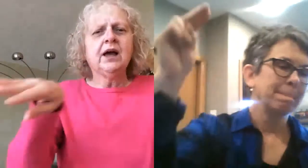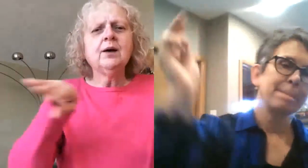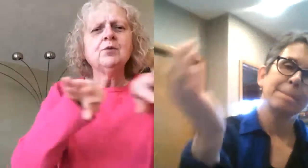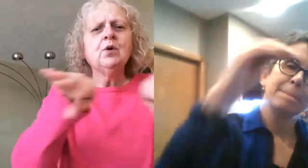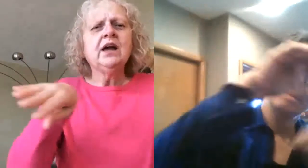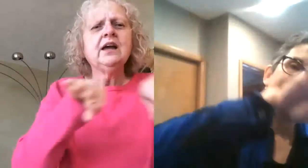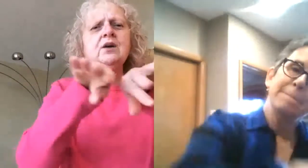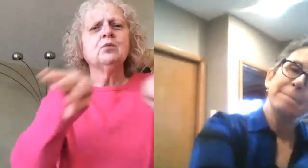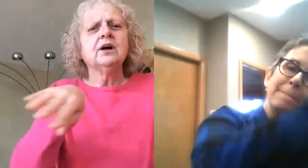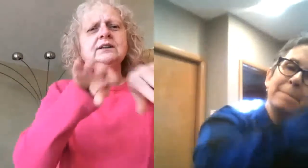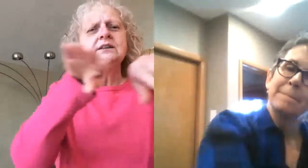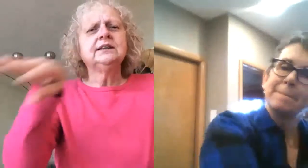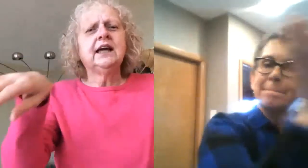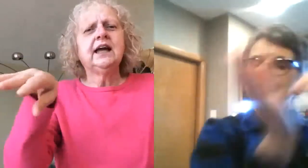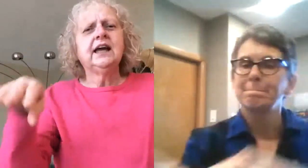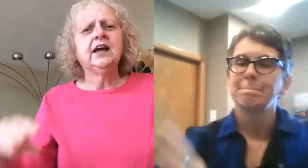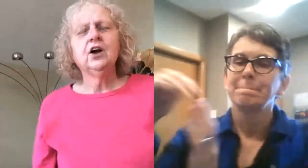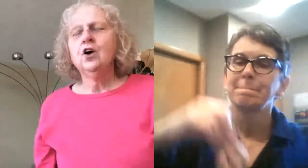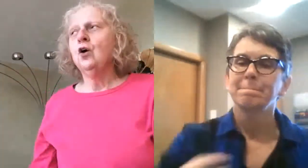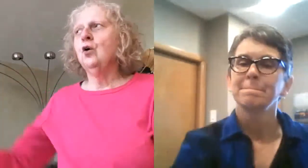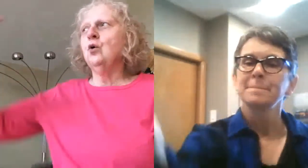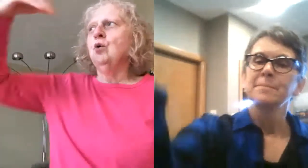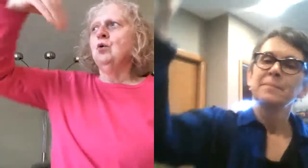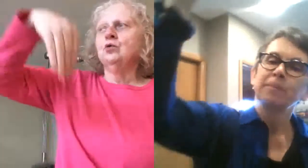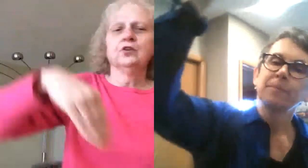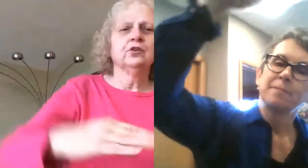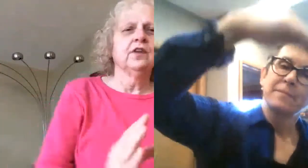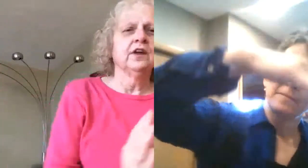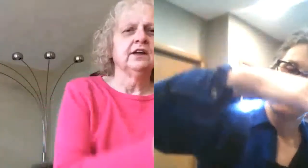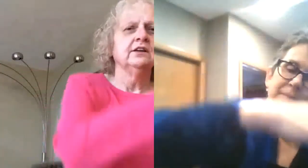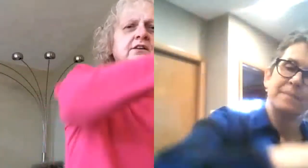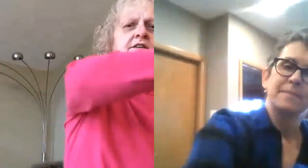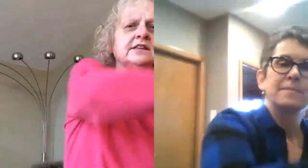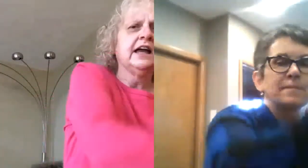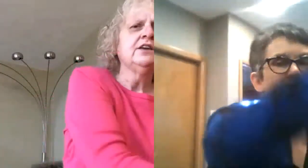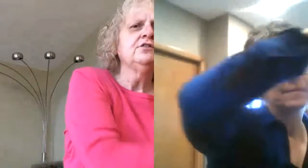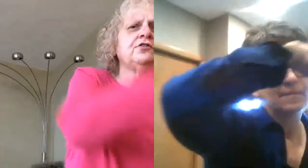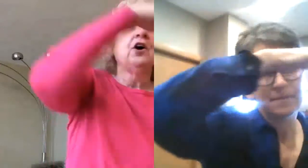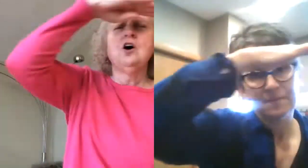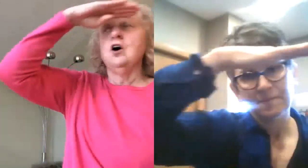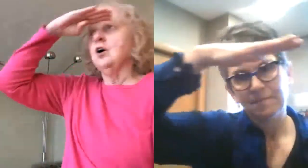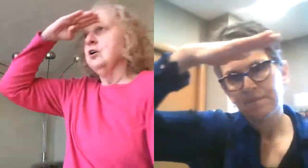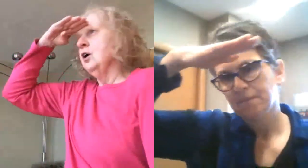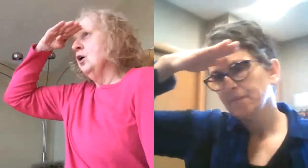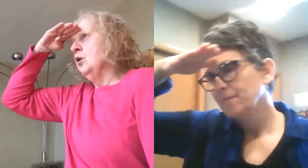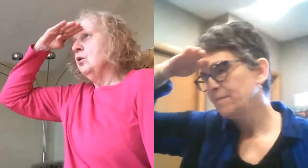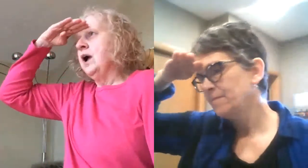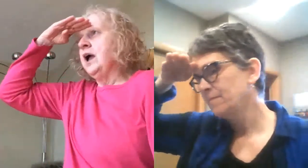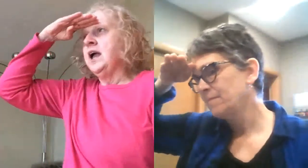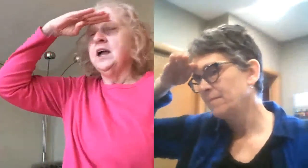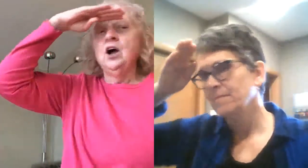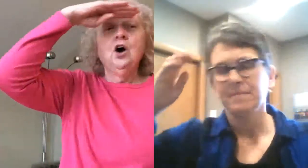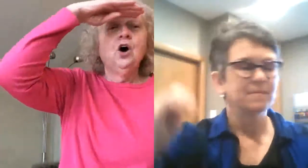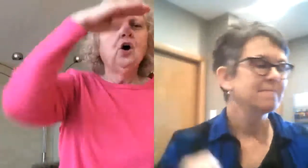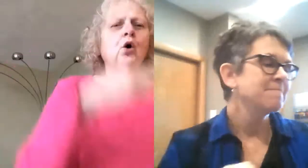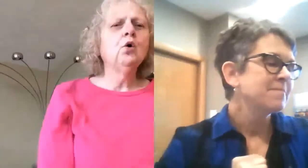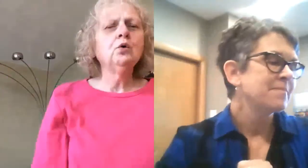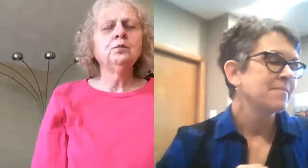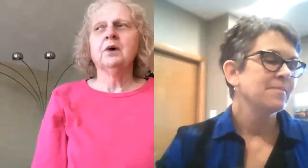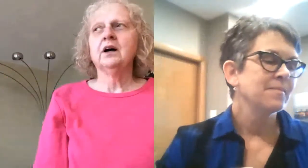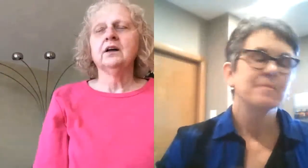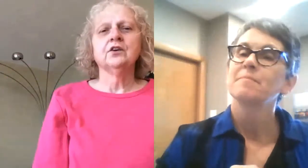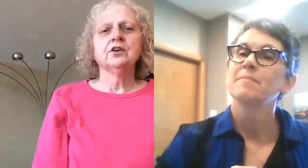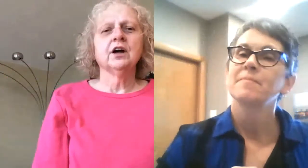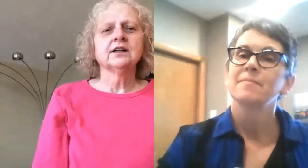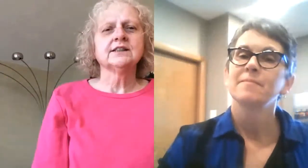ducks swam away one day over the hills and far away.